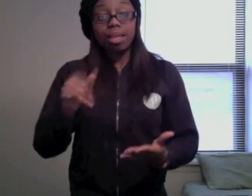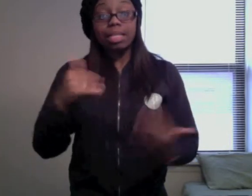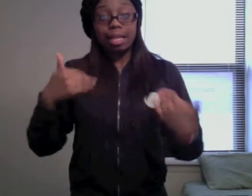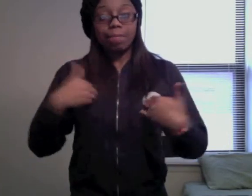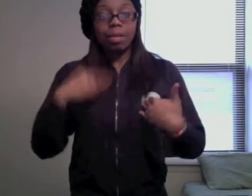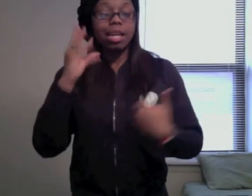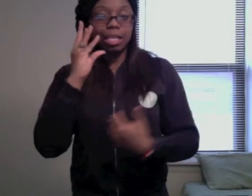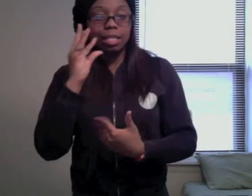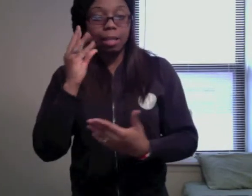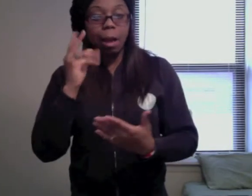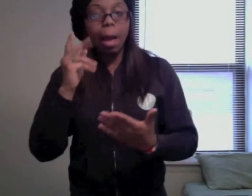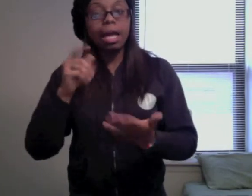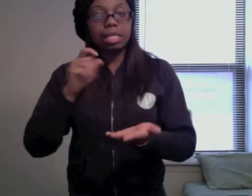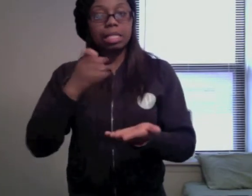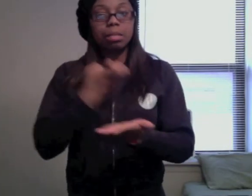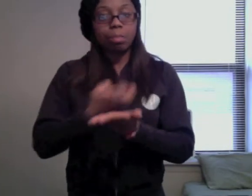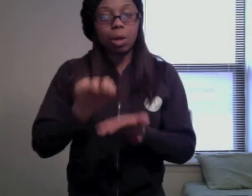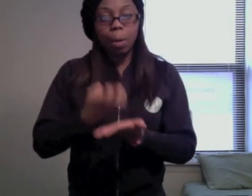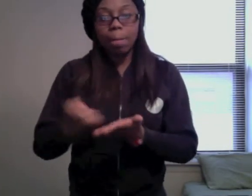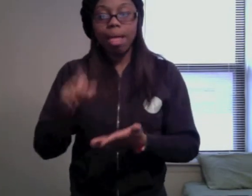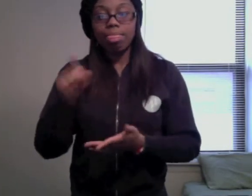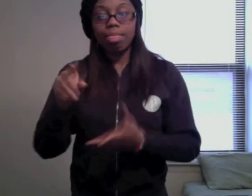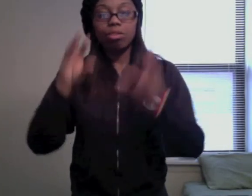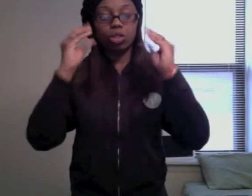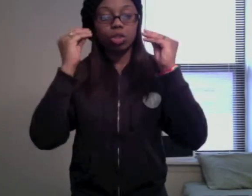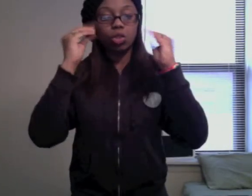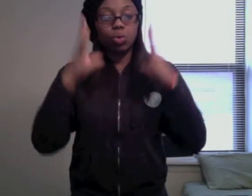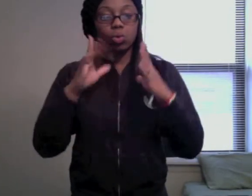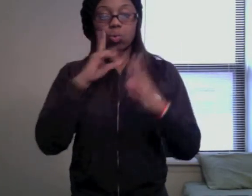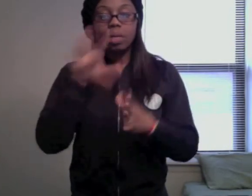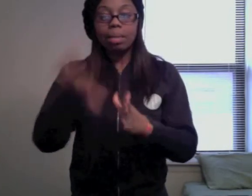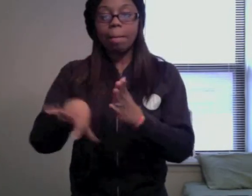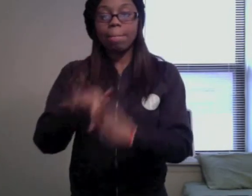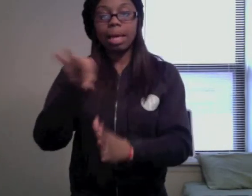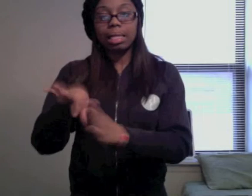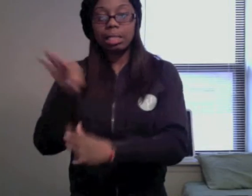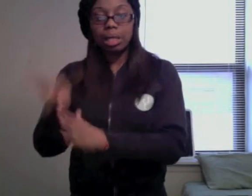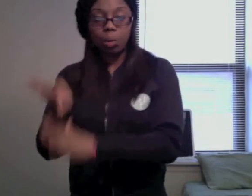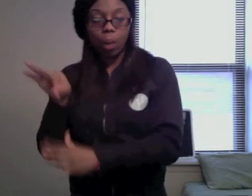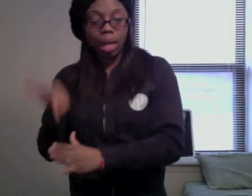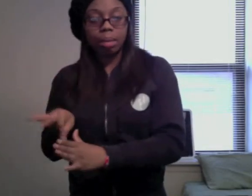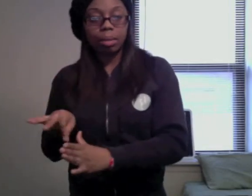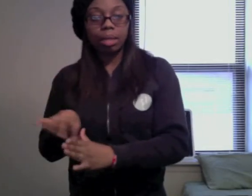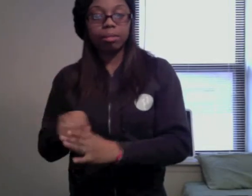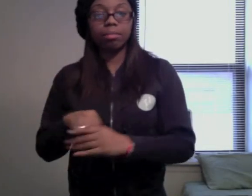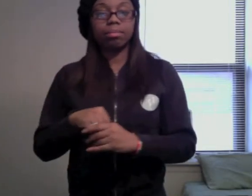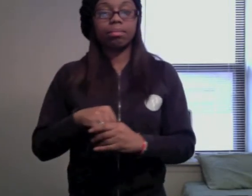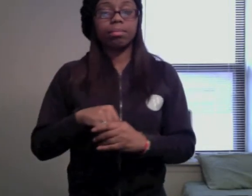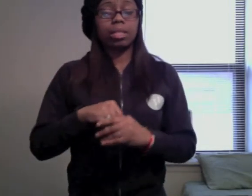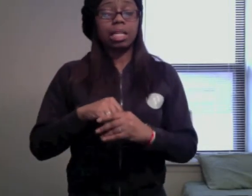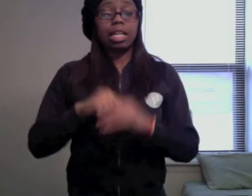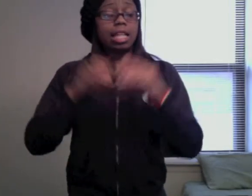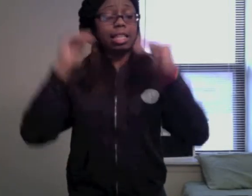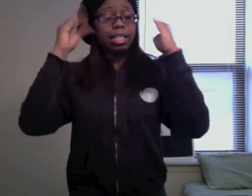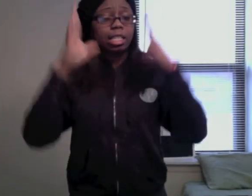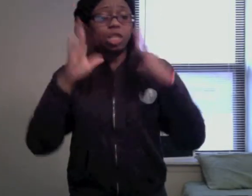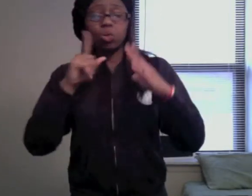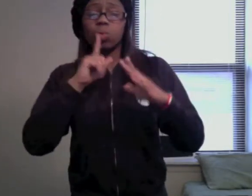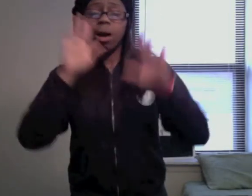that the students had actually been selected at random. Well, the teachers were amazed, and they could explain the high